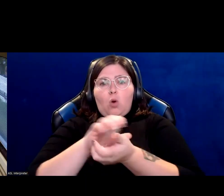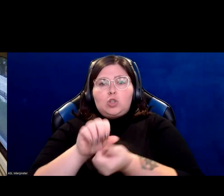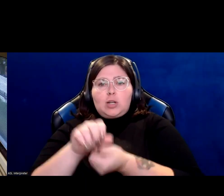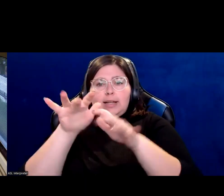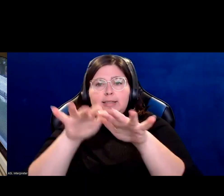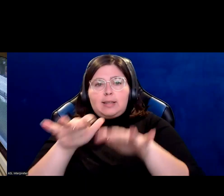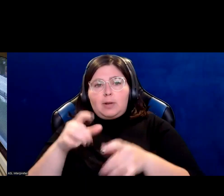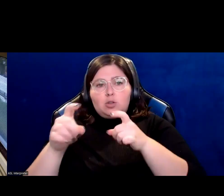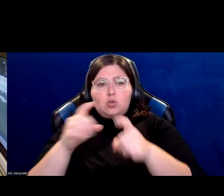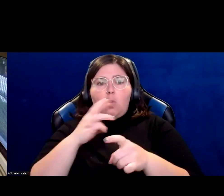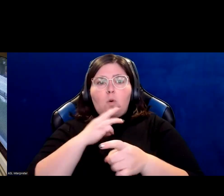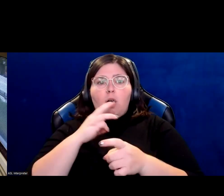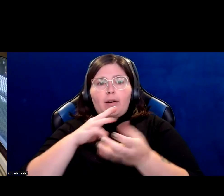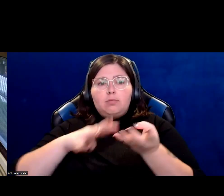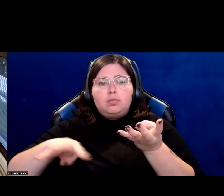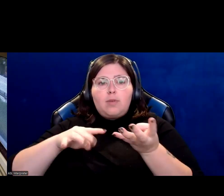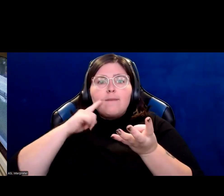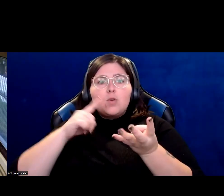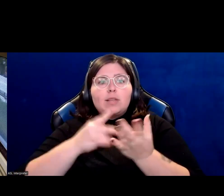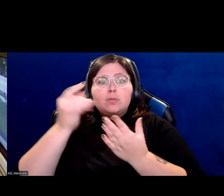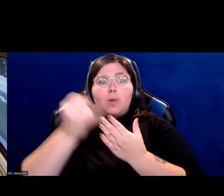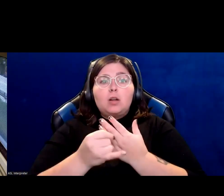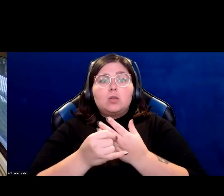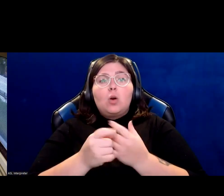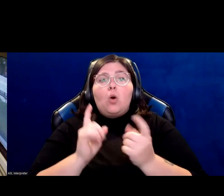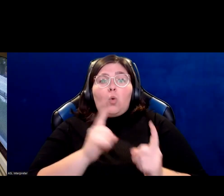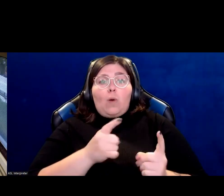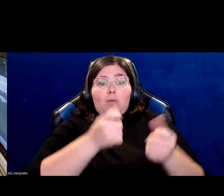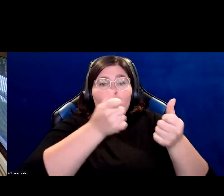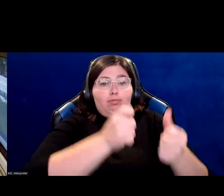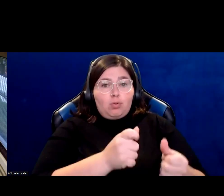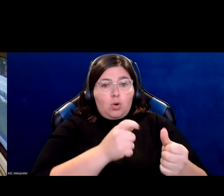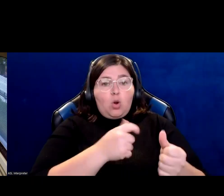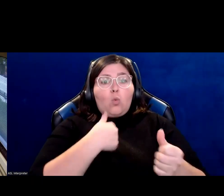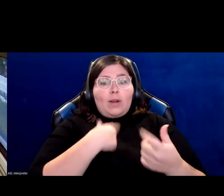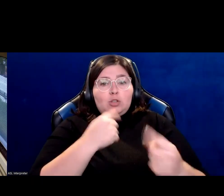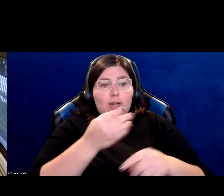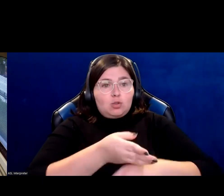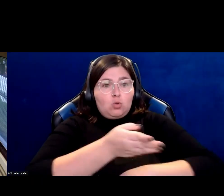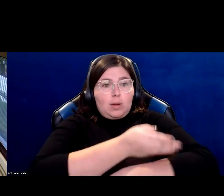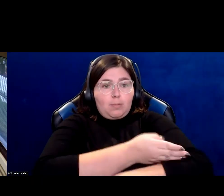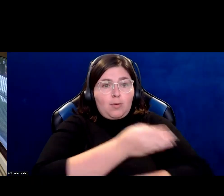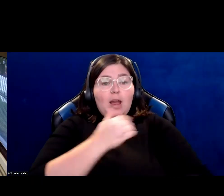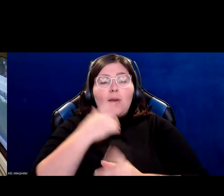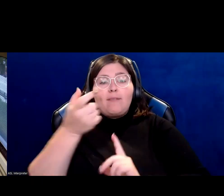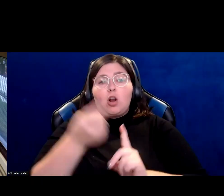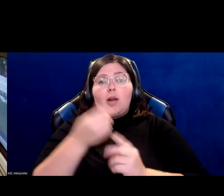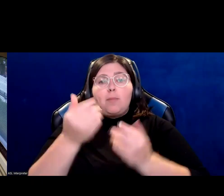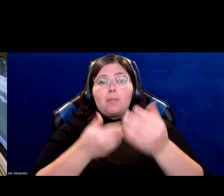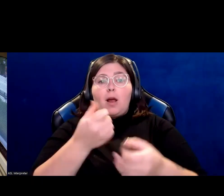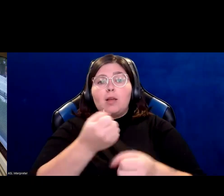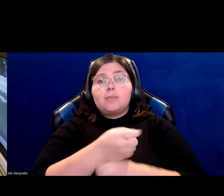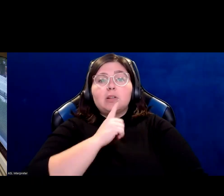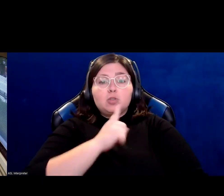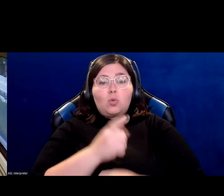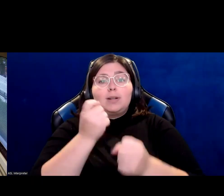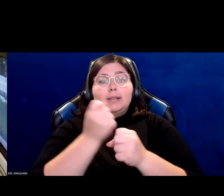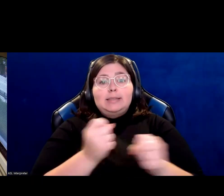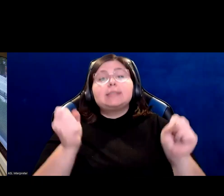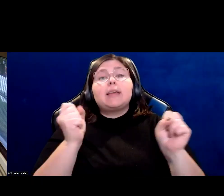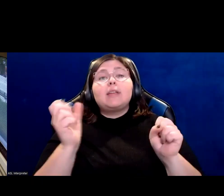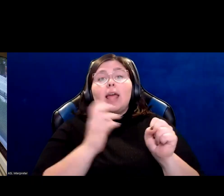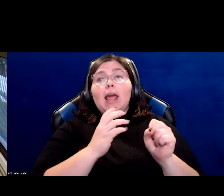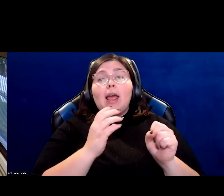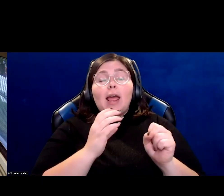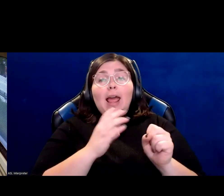contractors to make corrections to improve site safety and compliance. And we have an automated process that's followed to assure that safety and